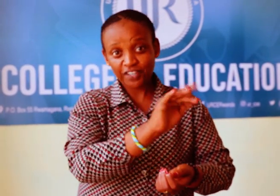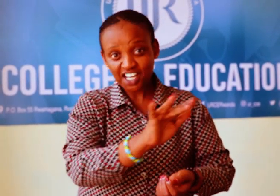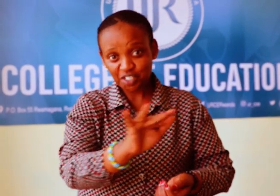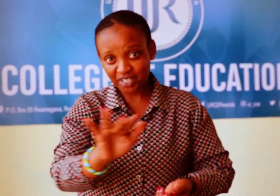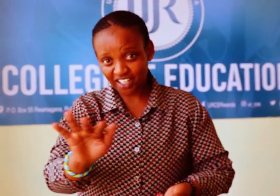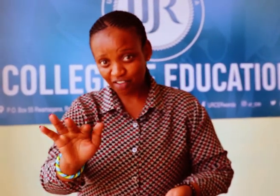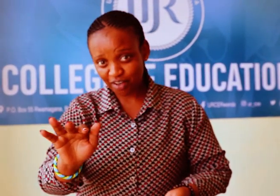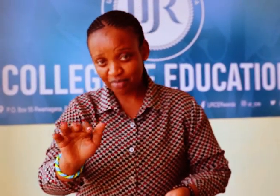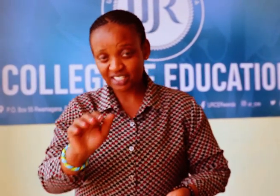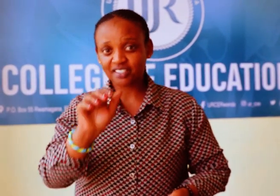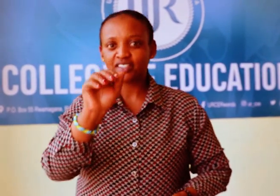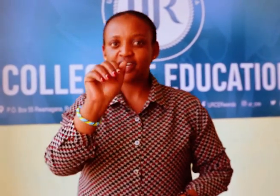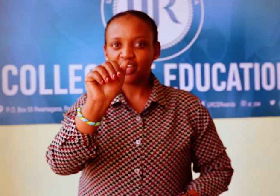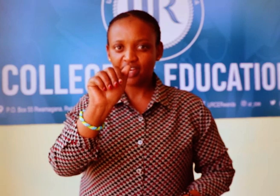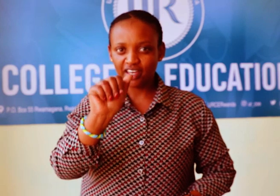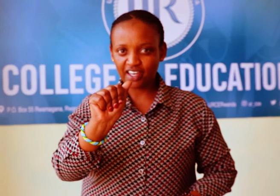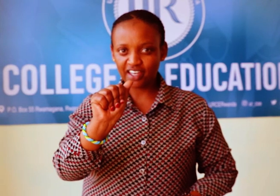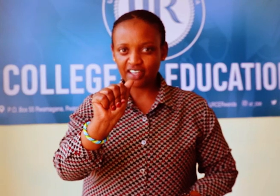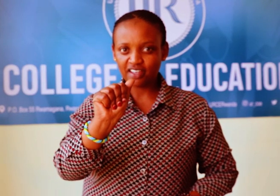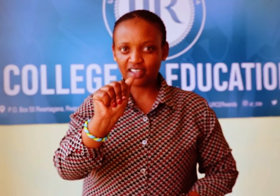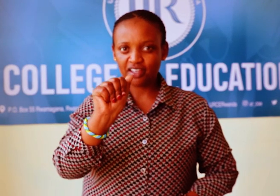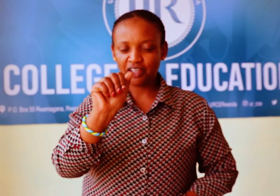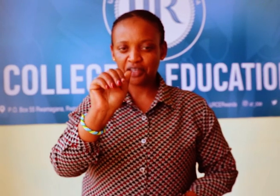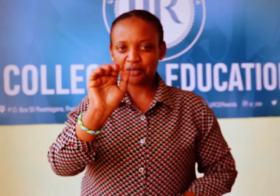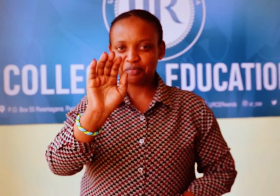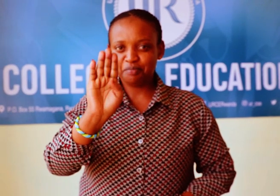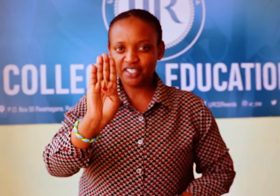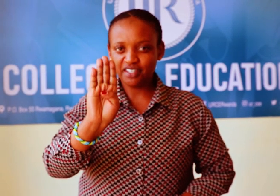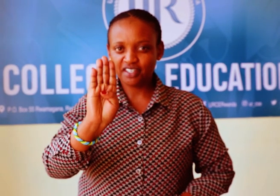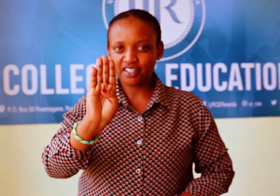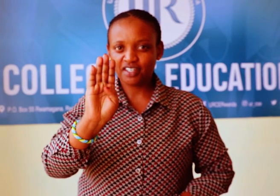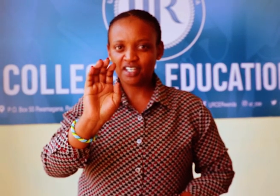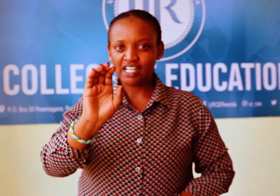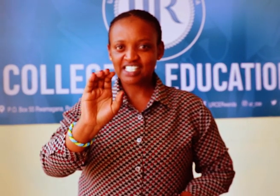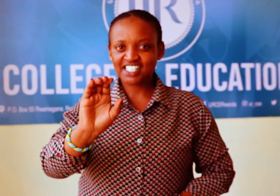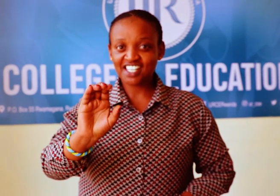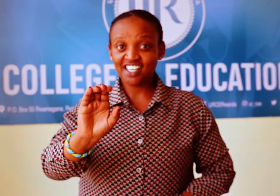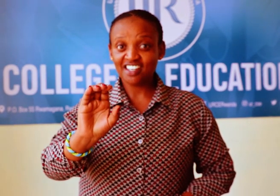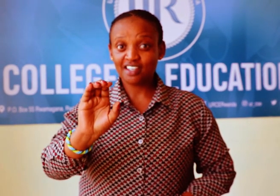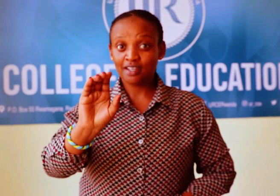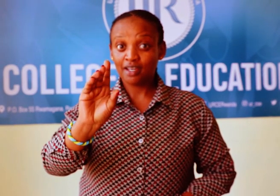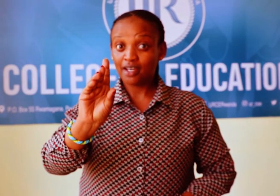Finger spelling alphabet. A, B, C,